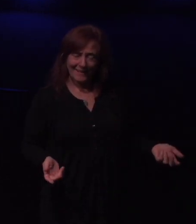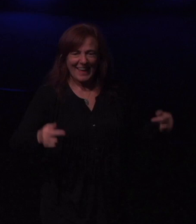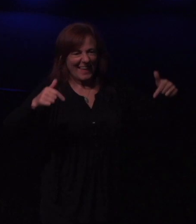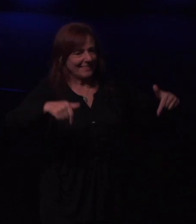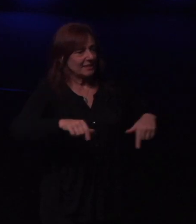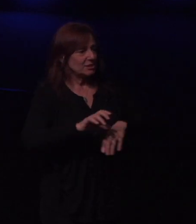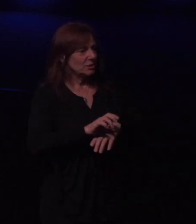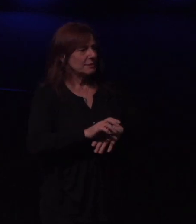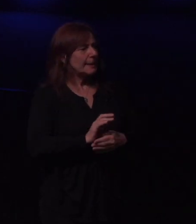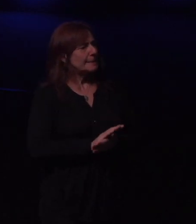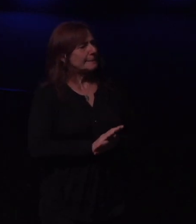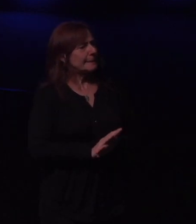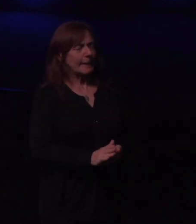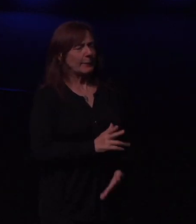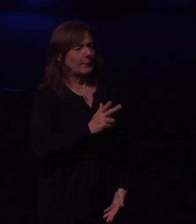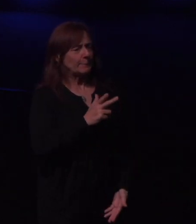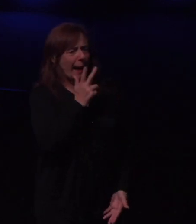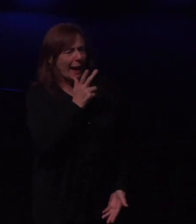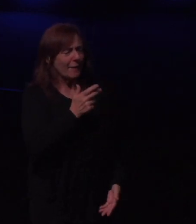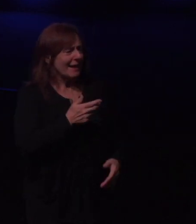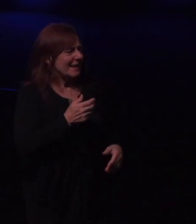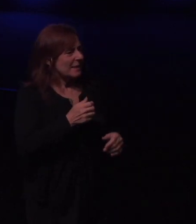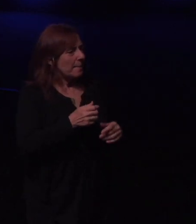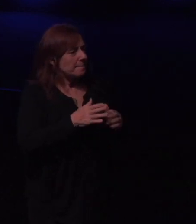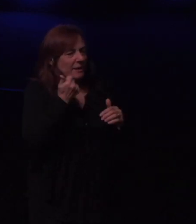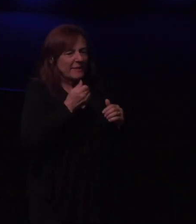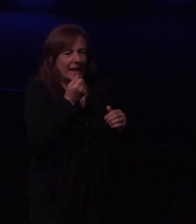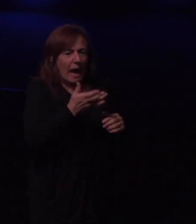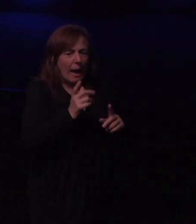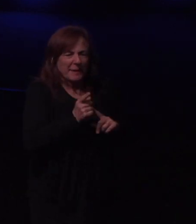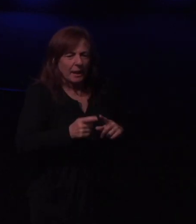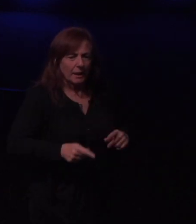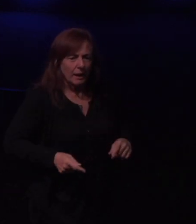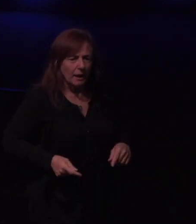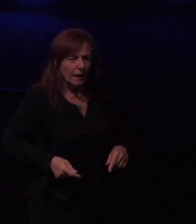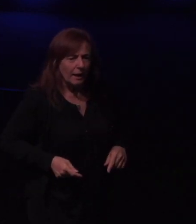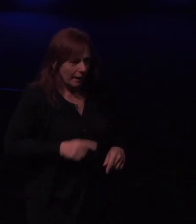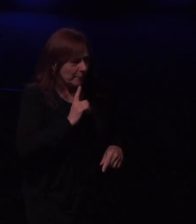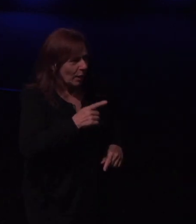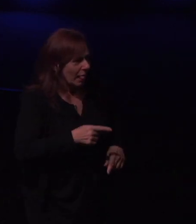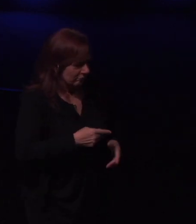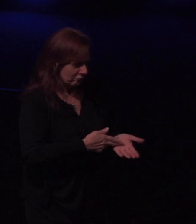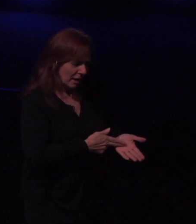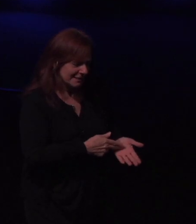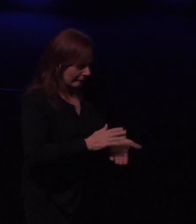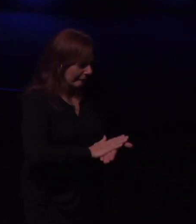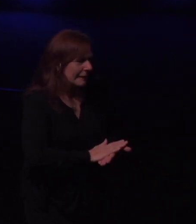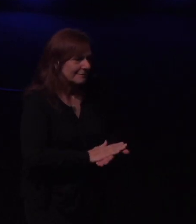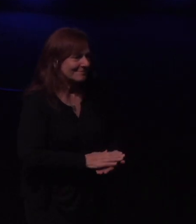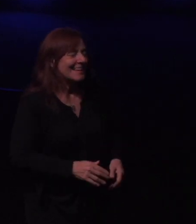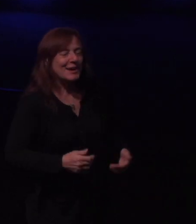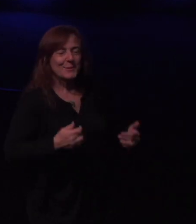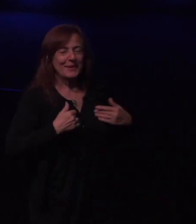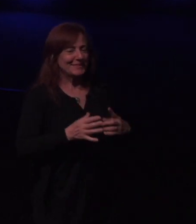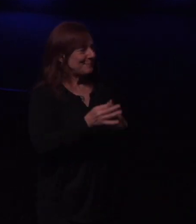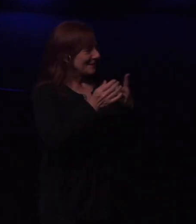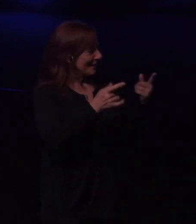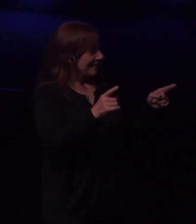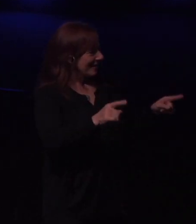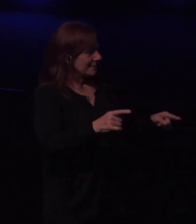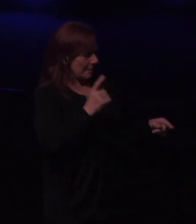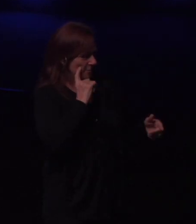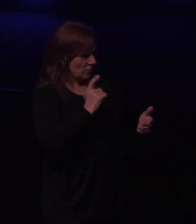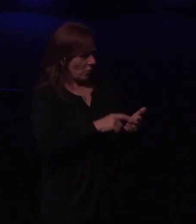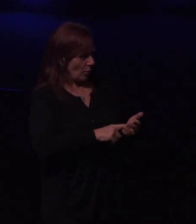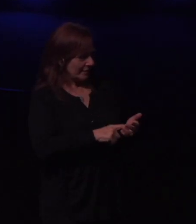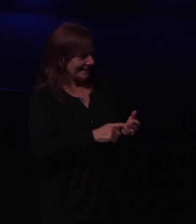church is cleaner than it's been in a hot minute. Can I be real with y'all? When we have special events, I don't know if you